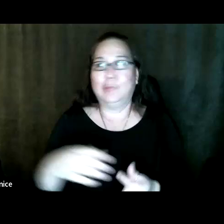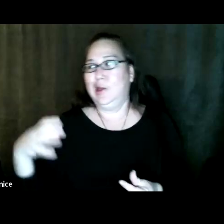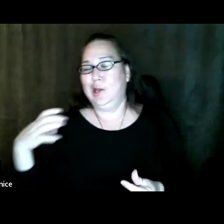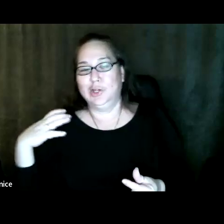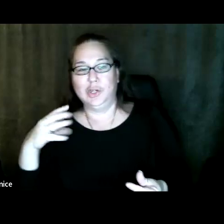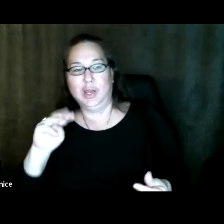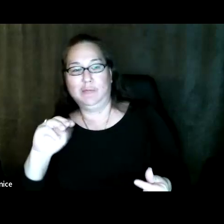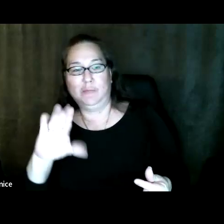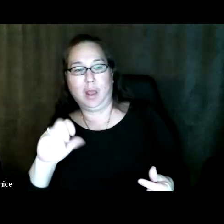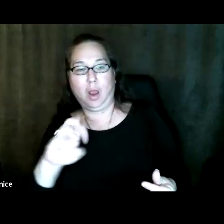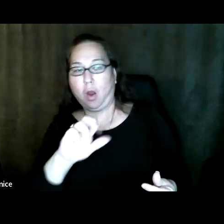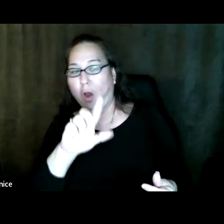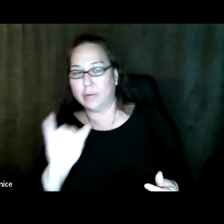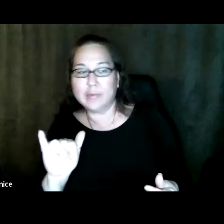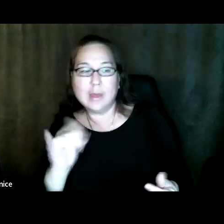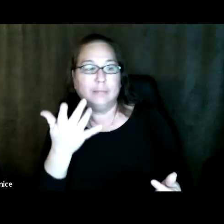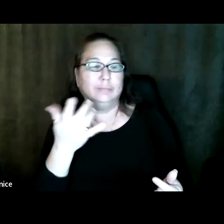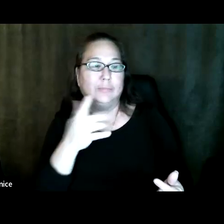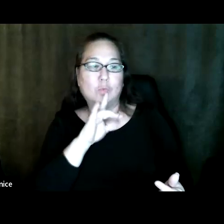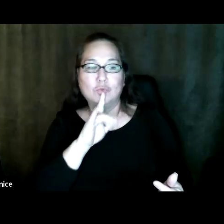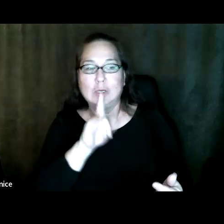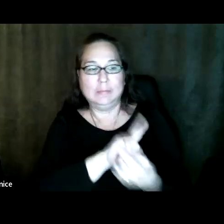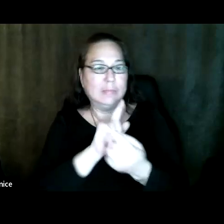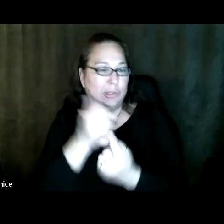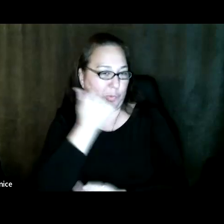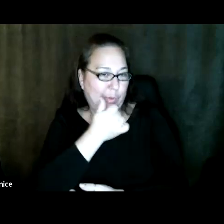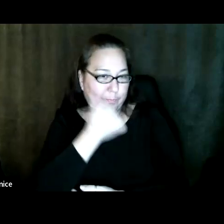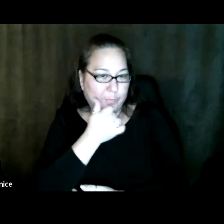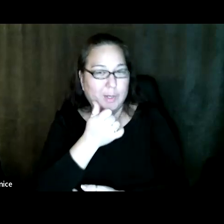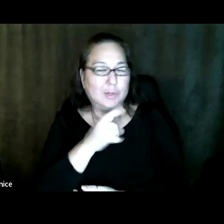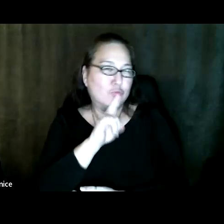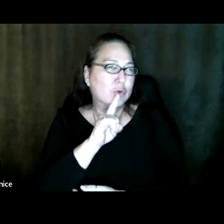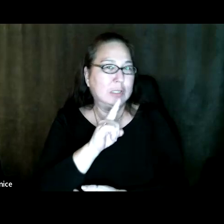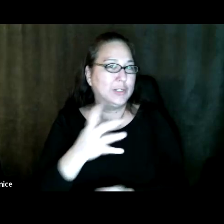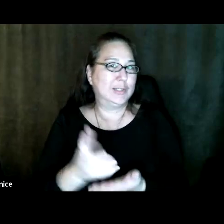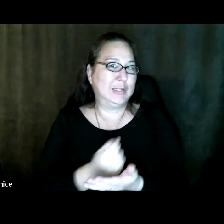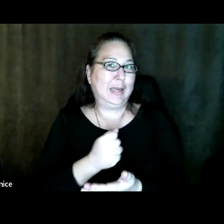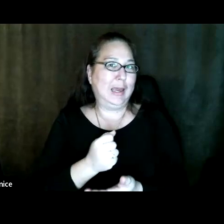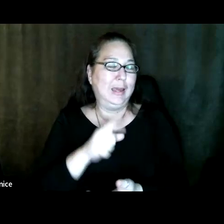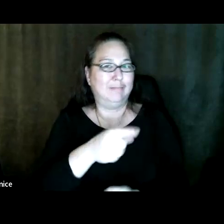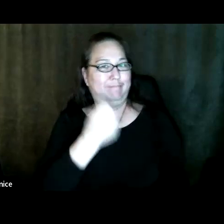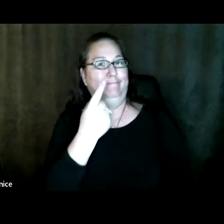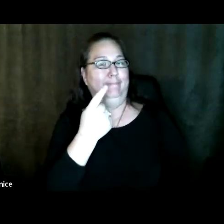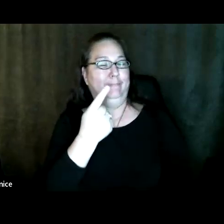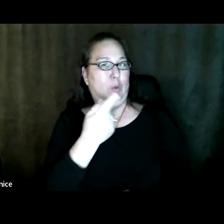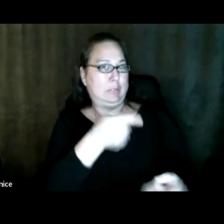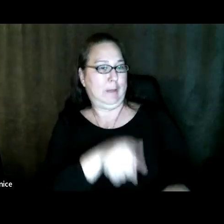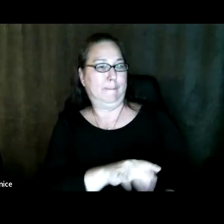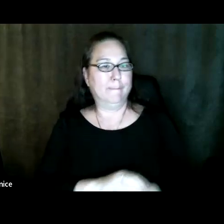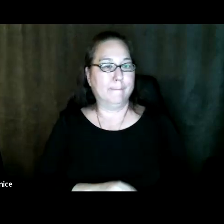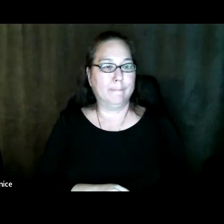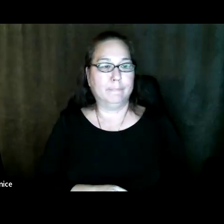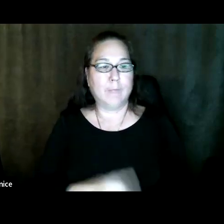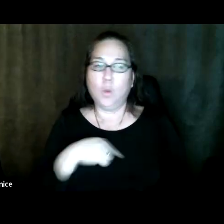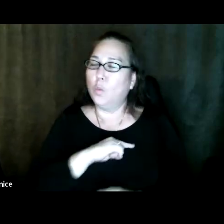pulse. Additionally, I think for the high schools, we're encouraging the principals to be able to give space for